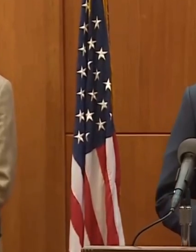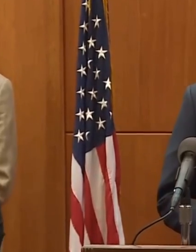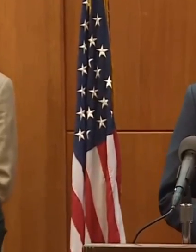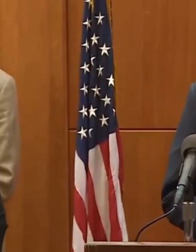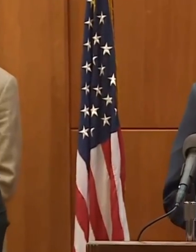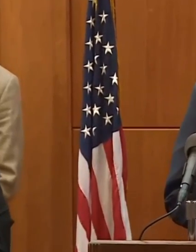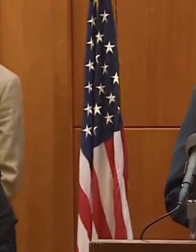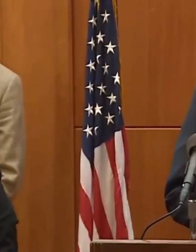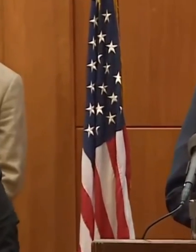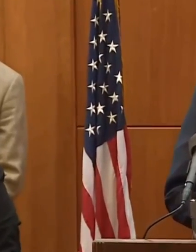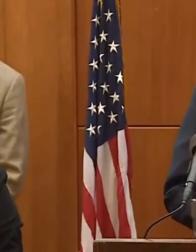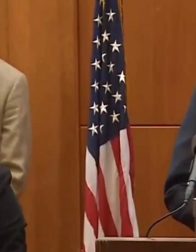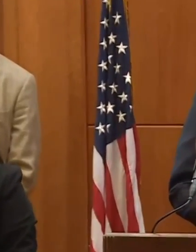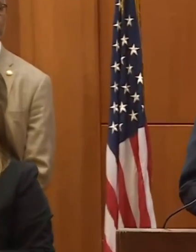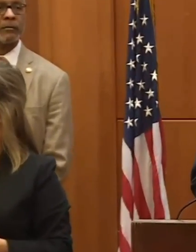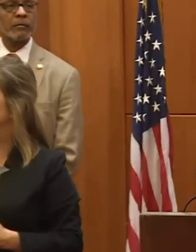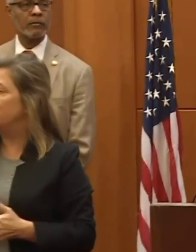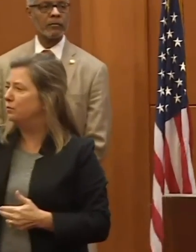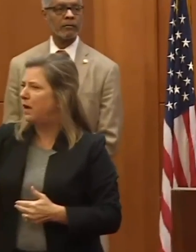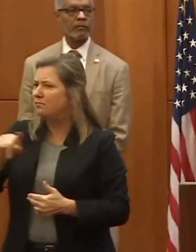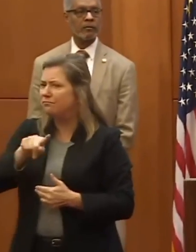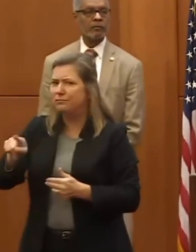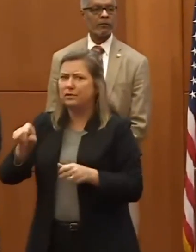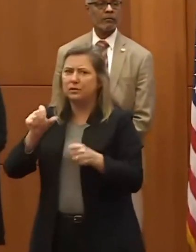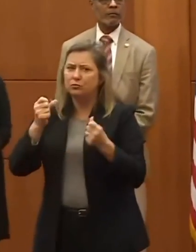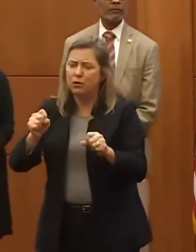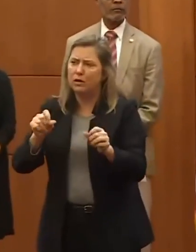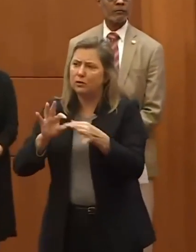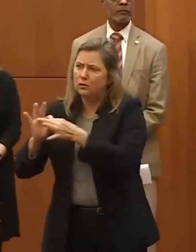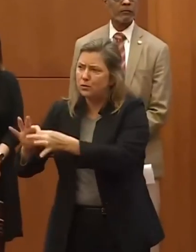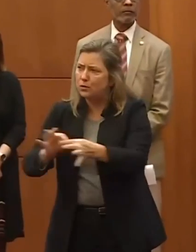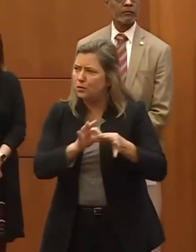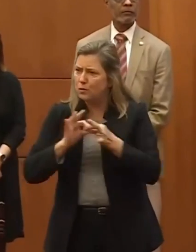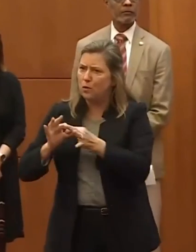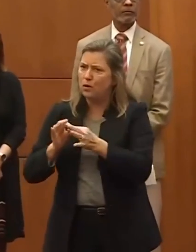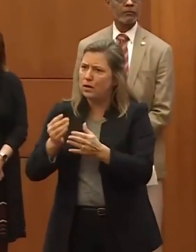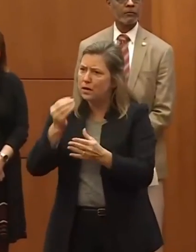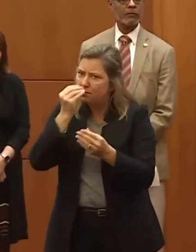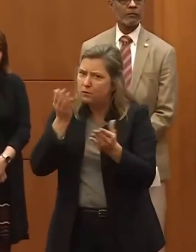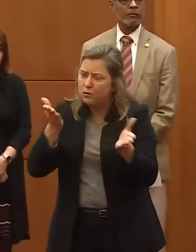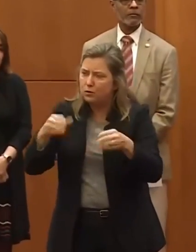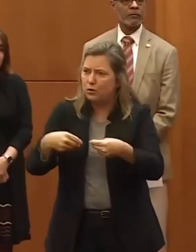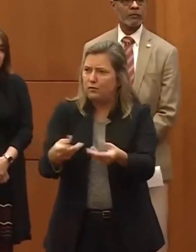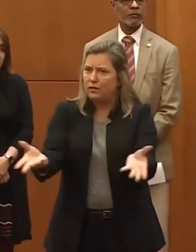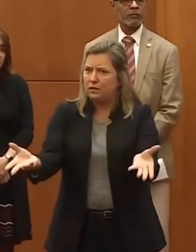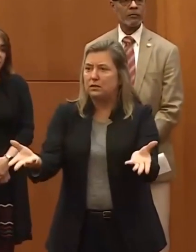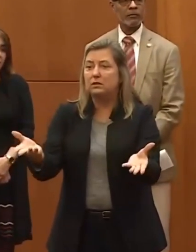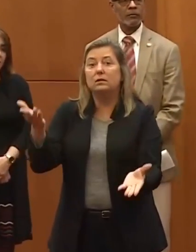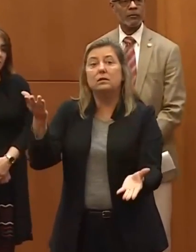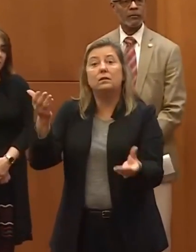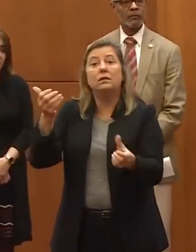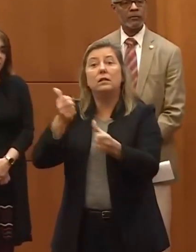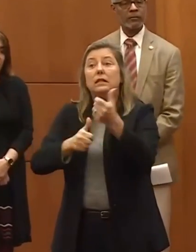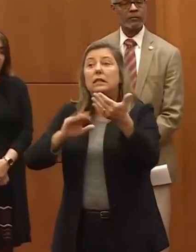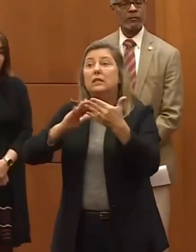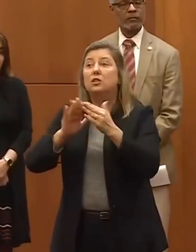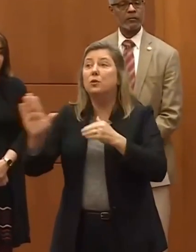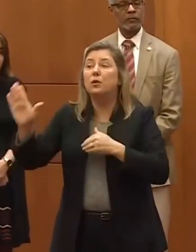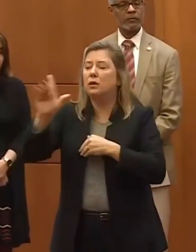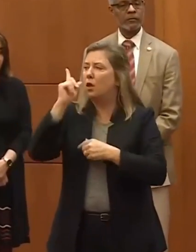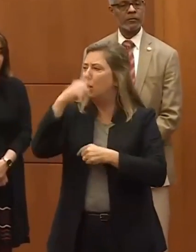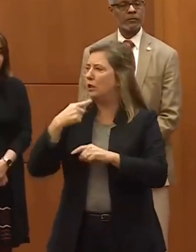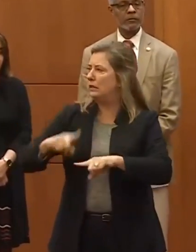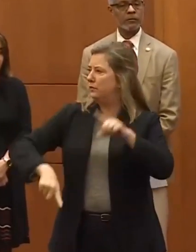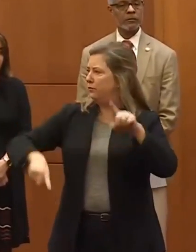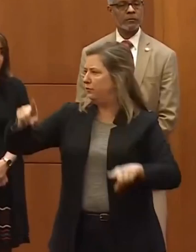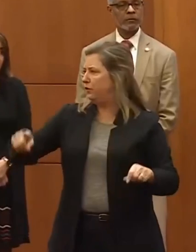are working hard to coordinate food services. This may look different in different communities, but